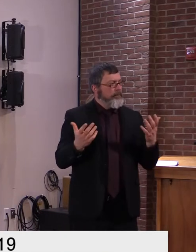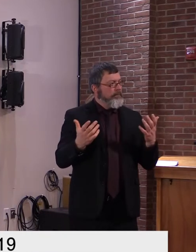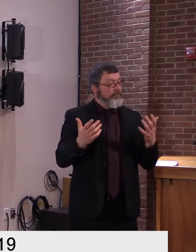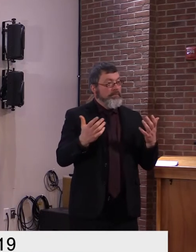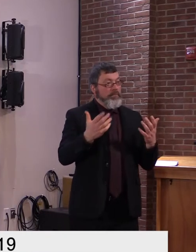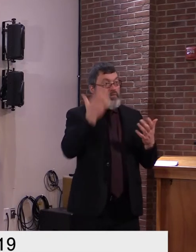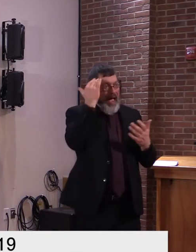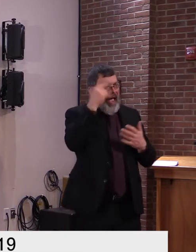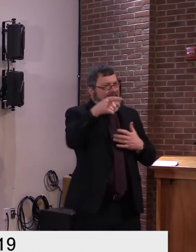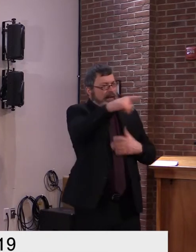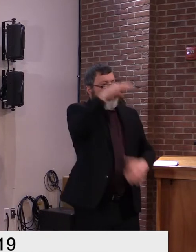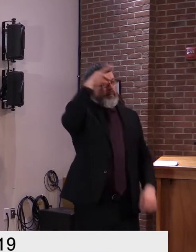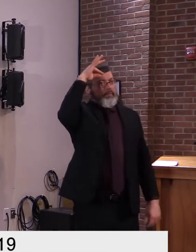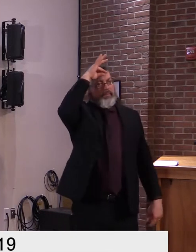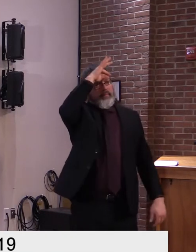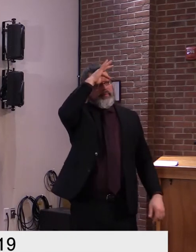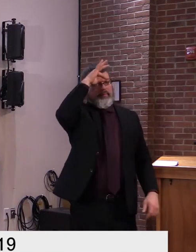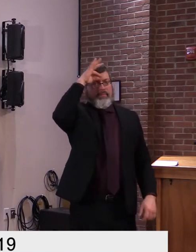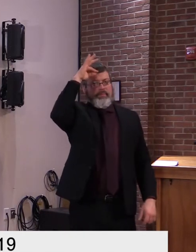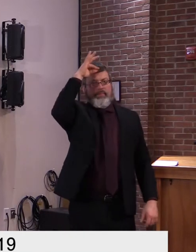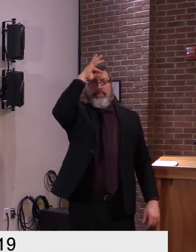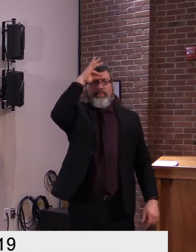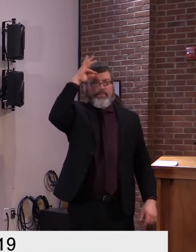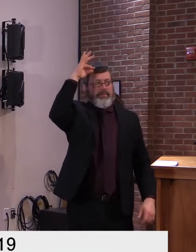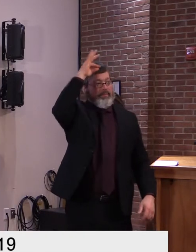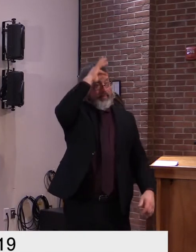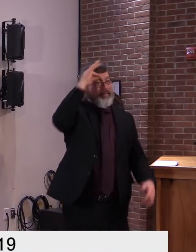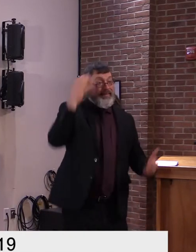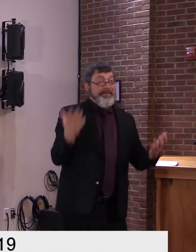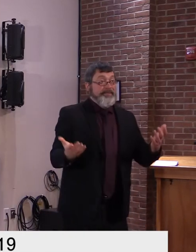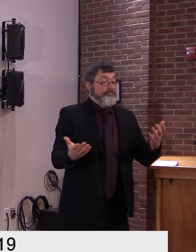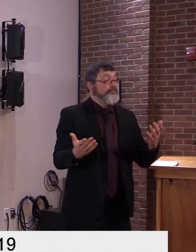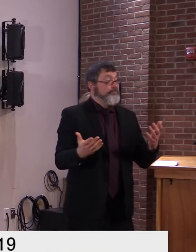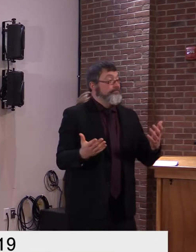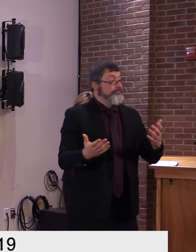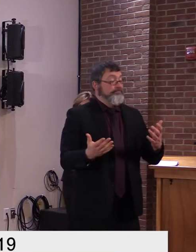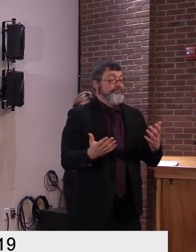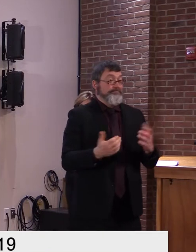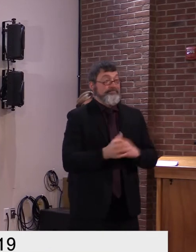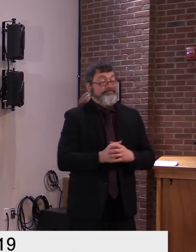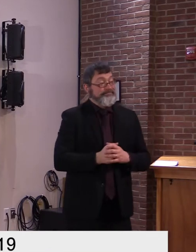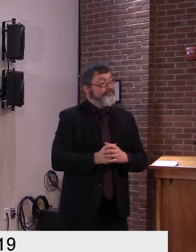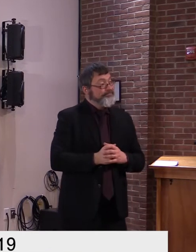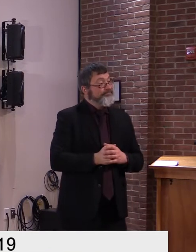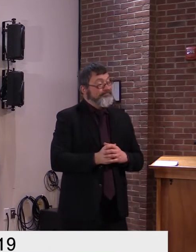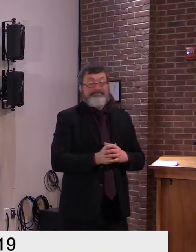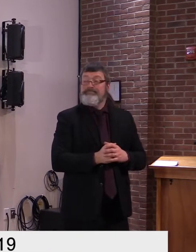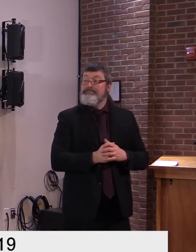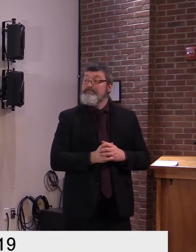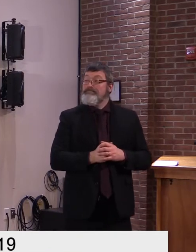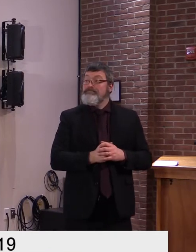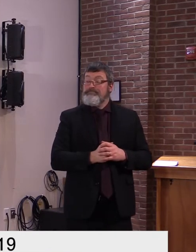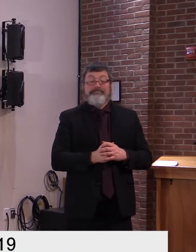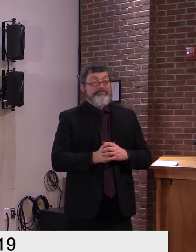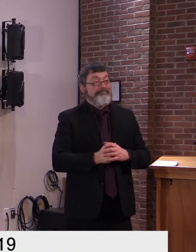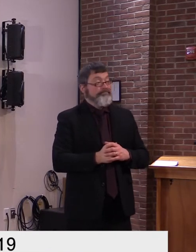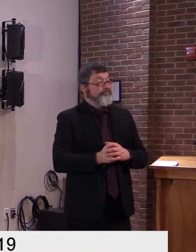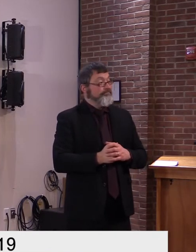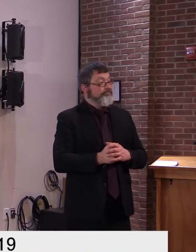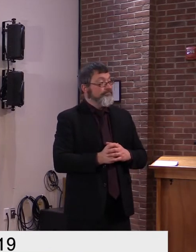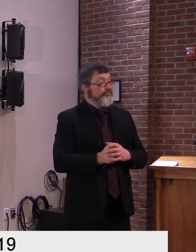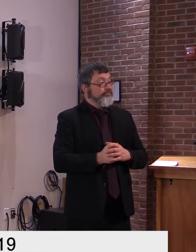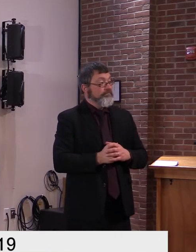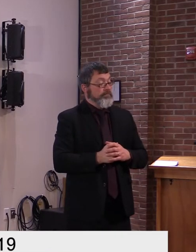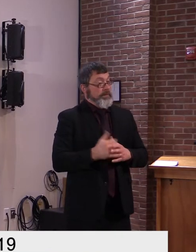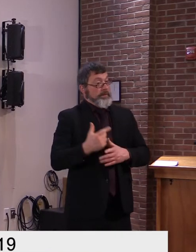that testing. Since we were last here, I'm happy to say that the COVID-19 vaccination effort in Vermont has